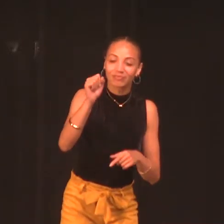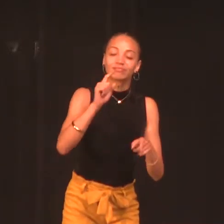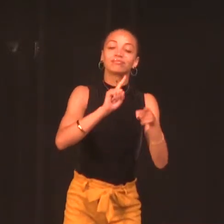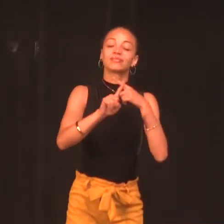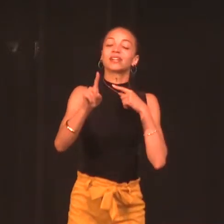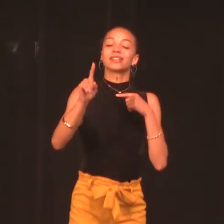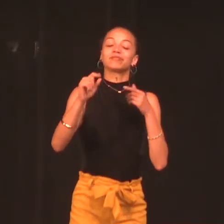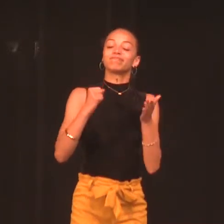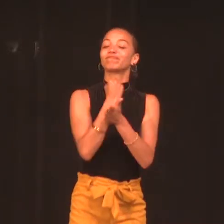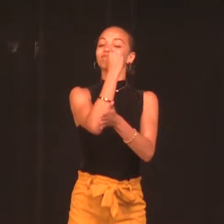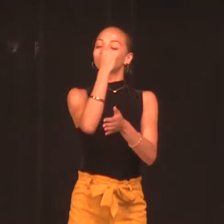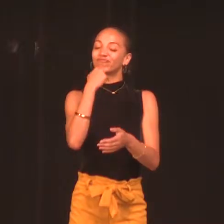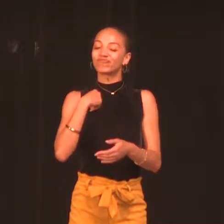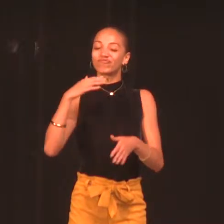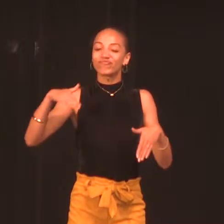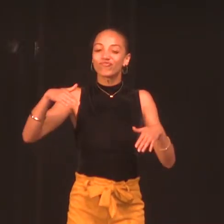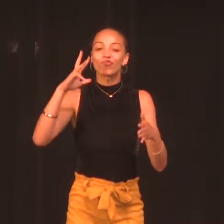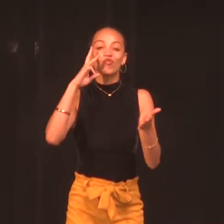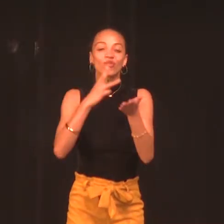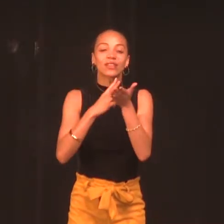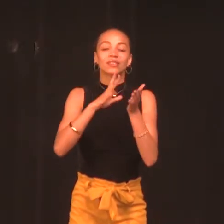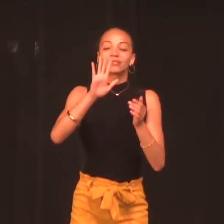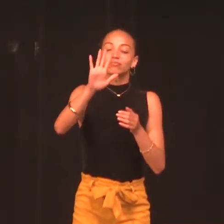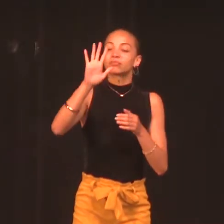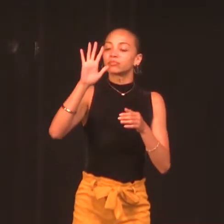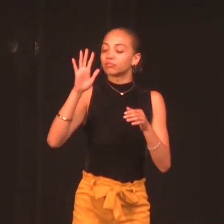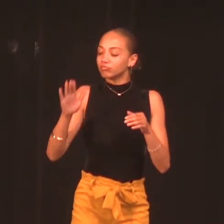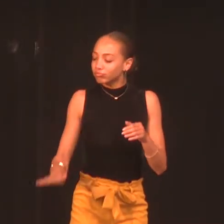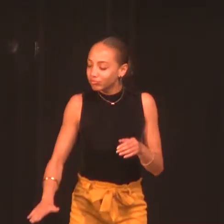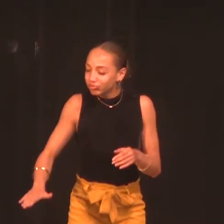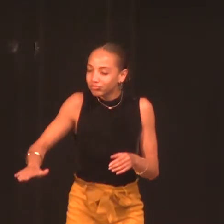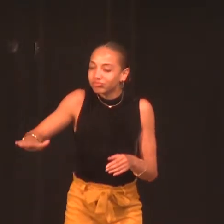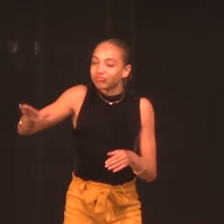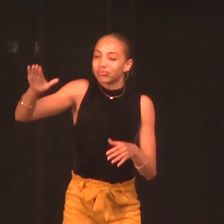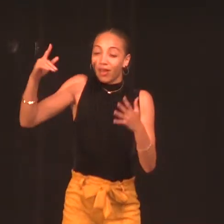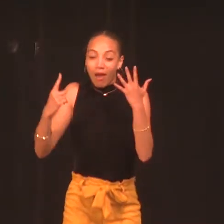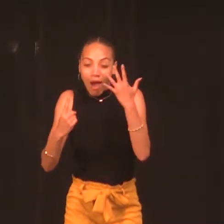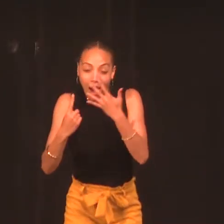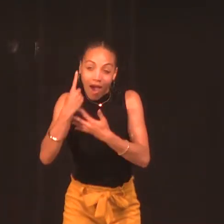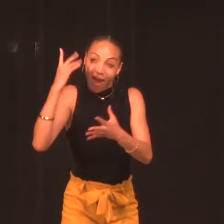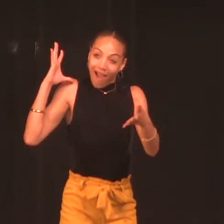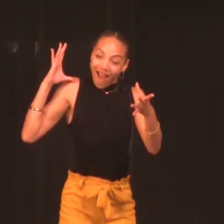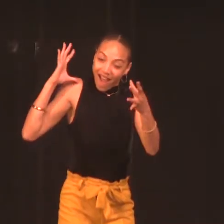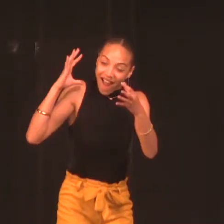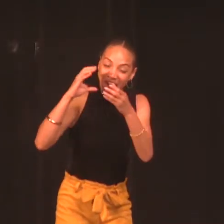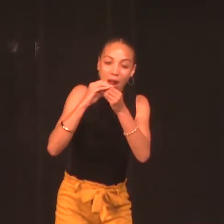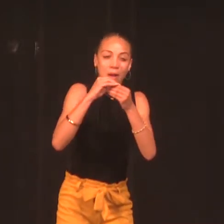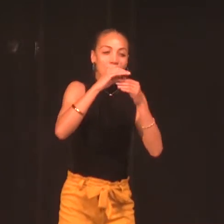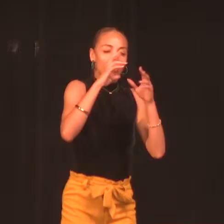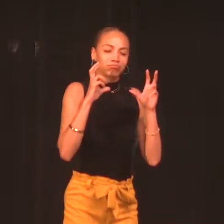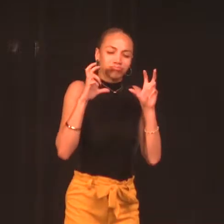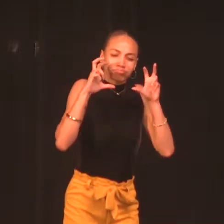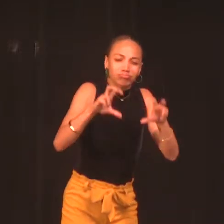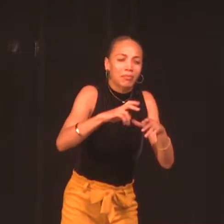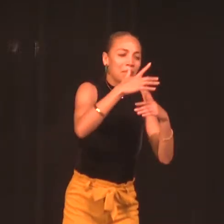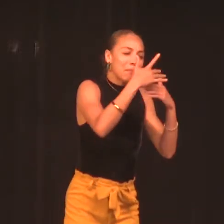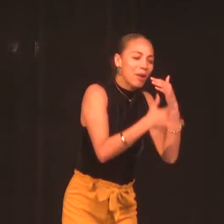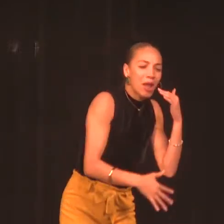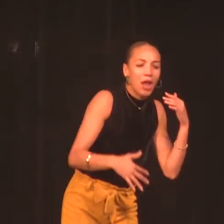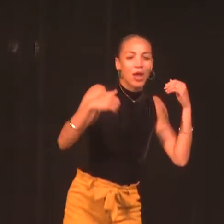This is an inspirational moment, and I'm happy to witness it. Unfortunately wasn't privileged to get to witness your entire journey through your